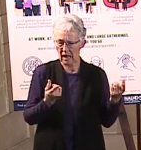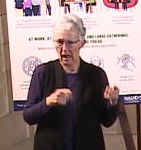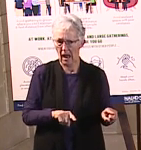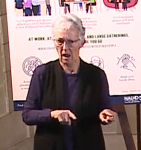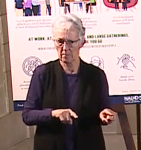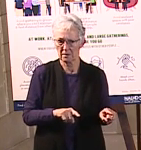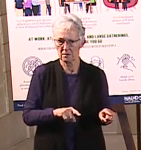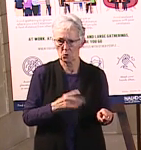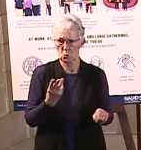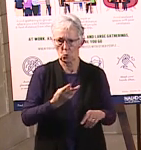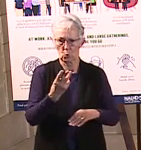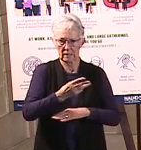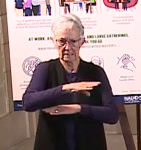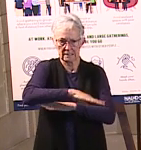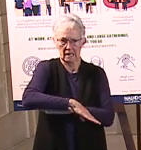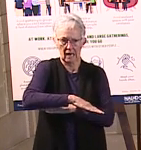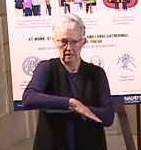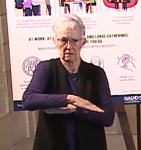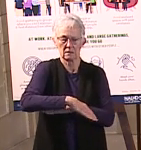Wednesday. It was made.